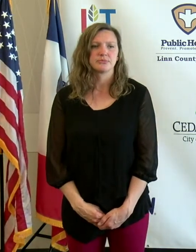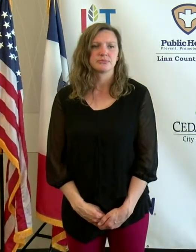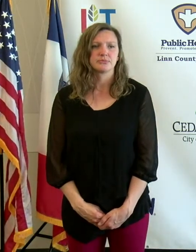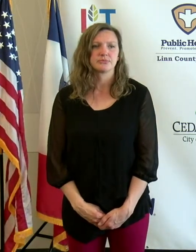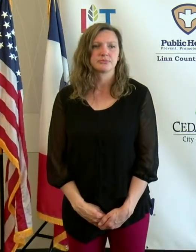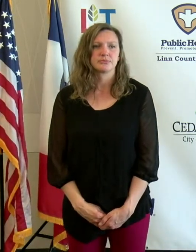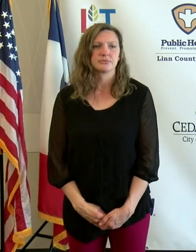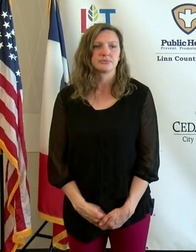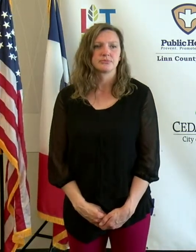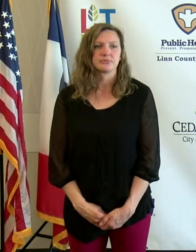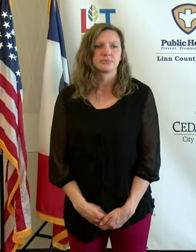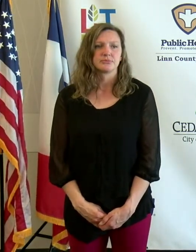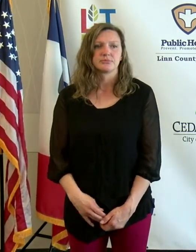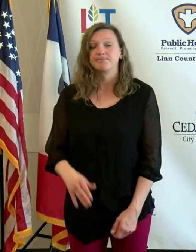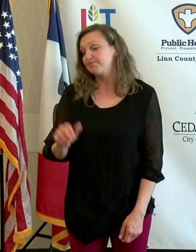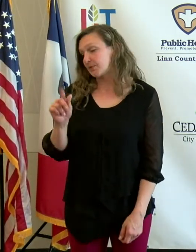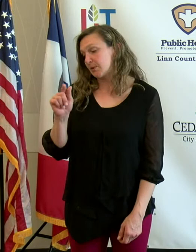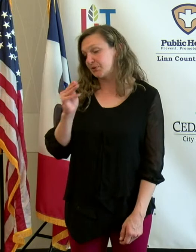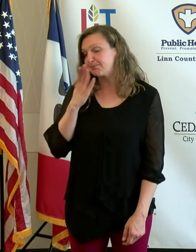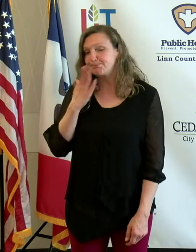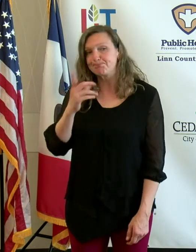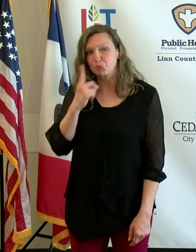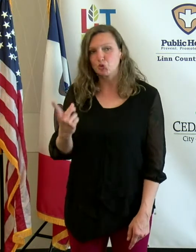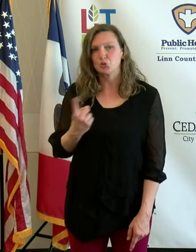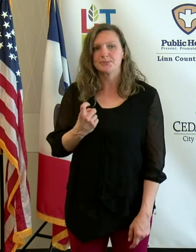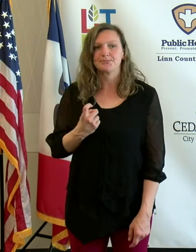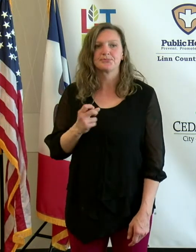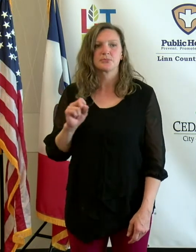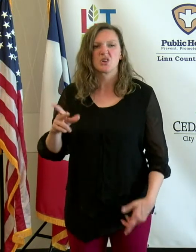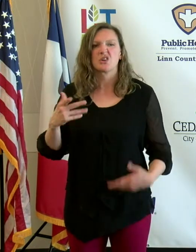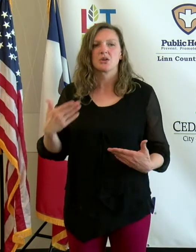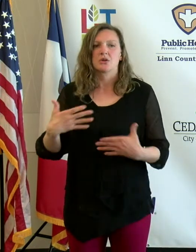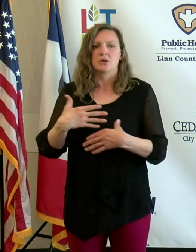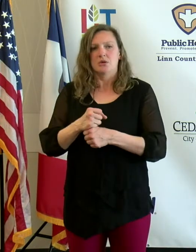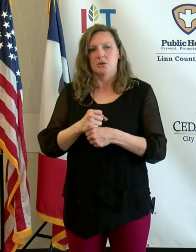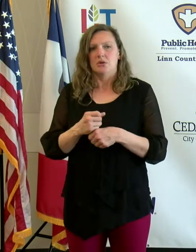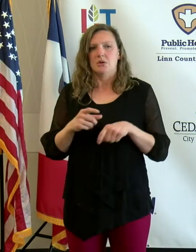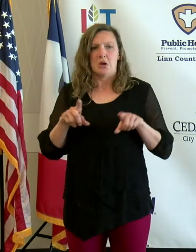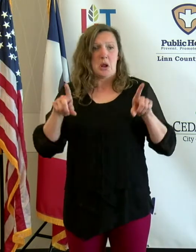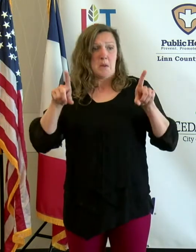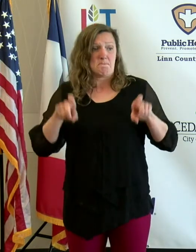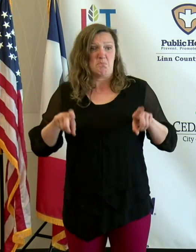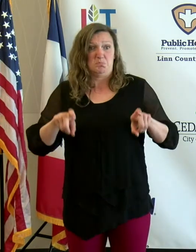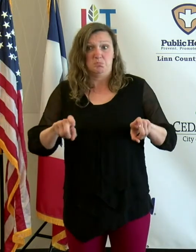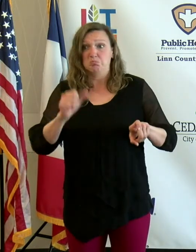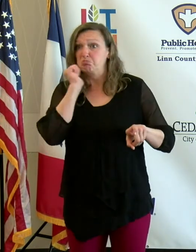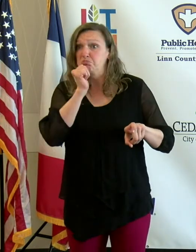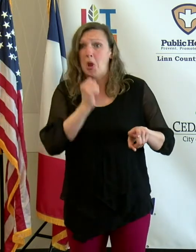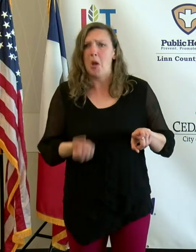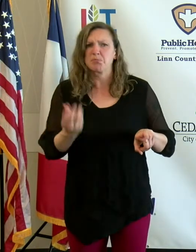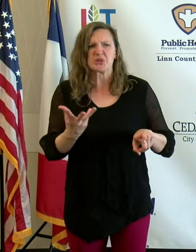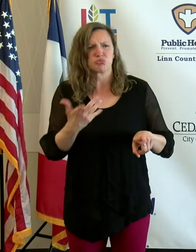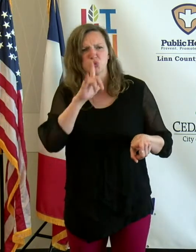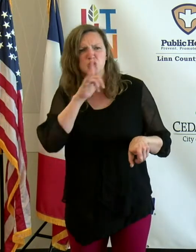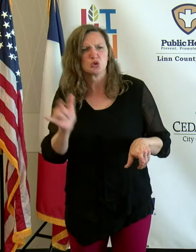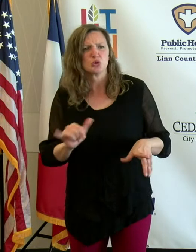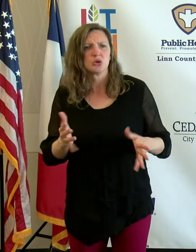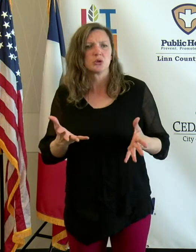Adam, thank you for the question. It's about testing and about capability. Right now, it's kind of a hard